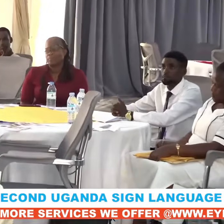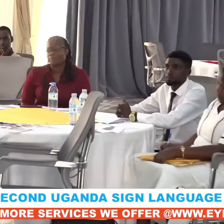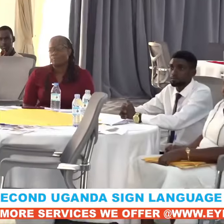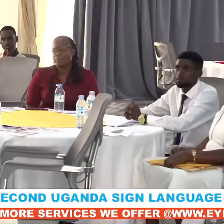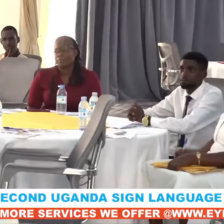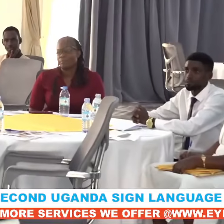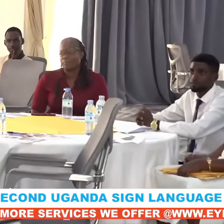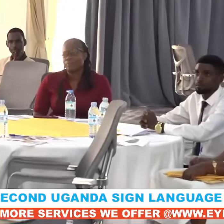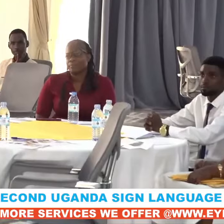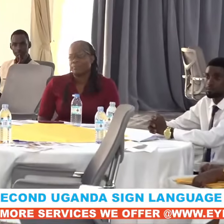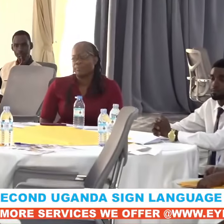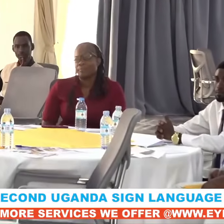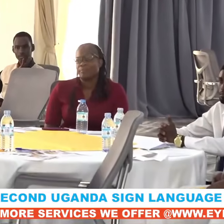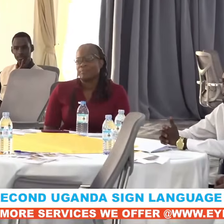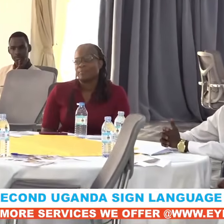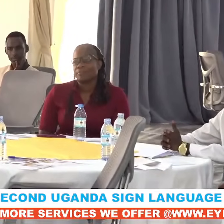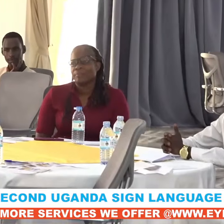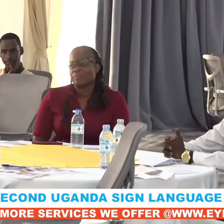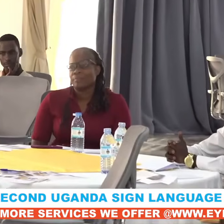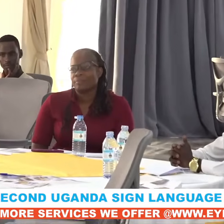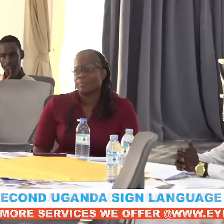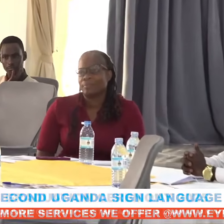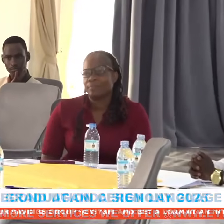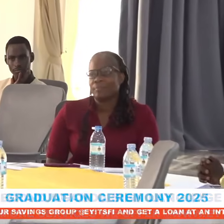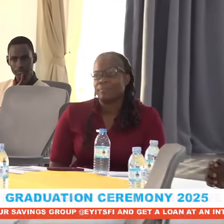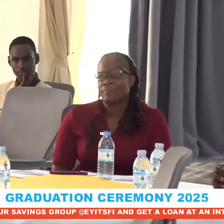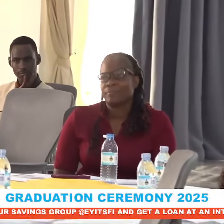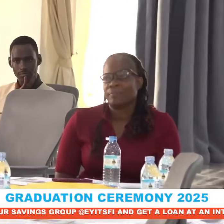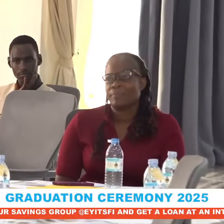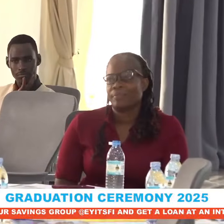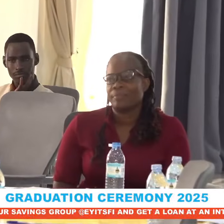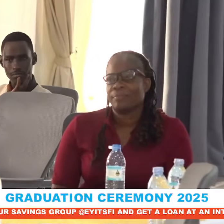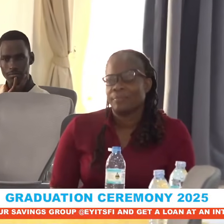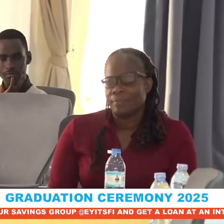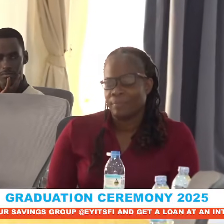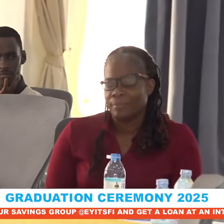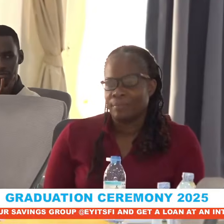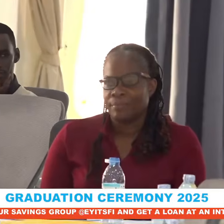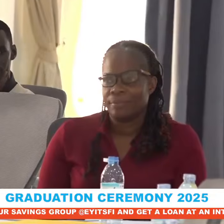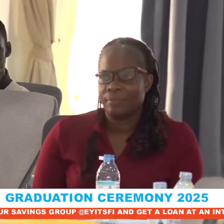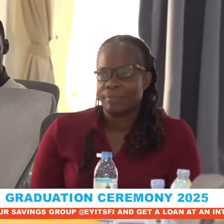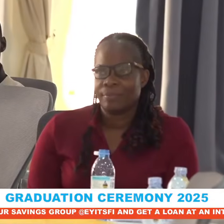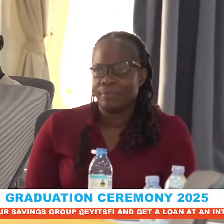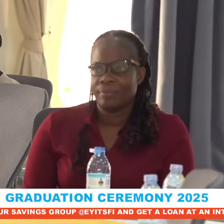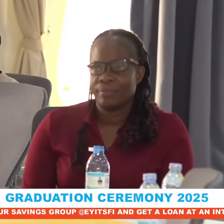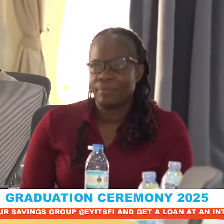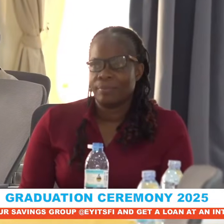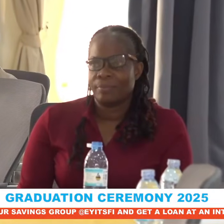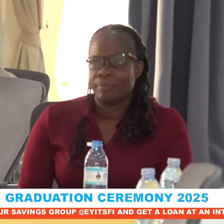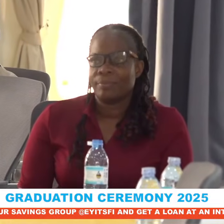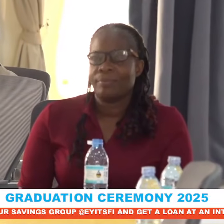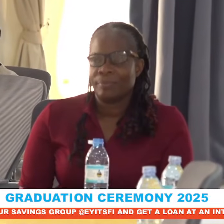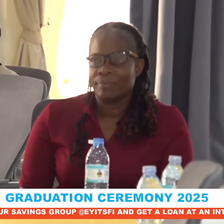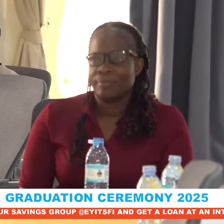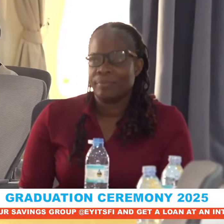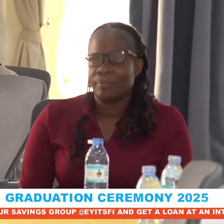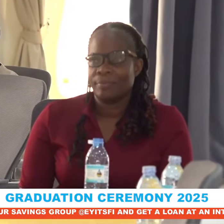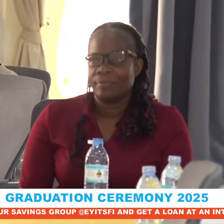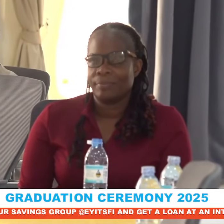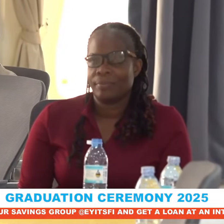with disabilities and special needs. She was the first coordinator at the time when we were developing the